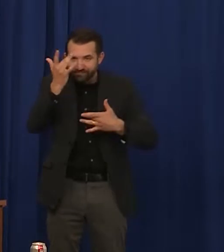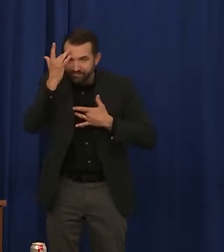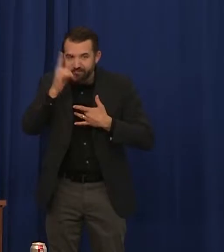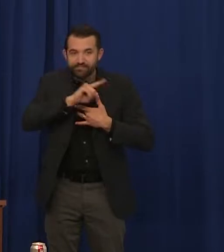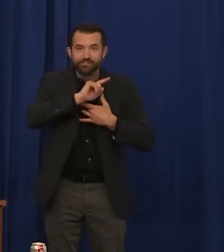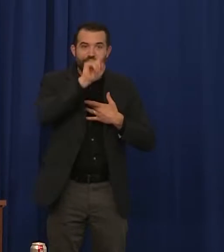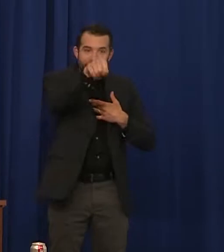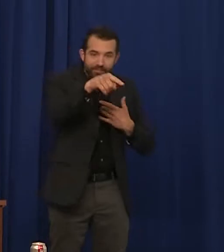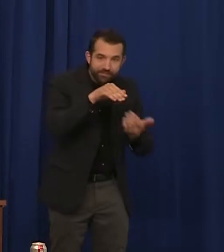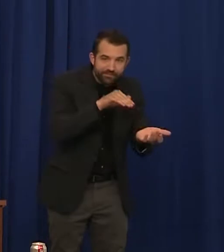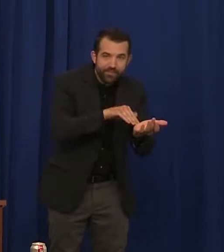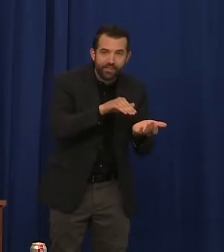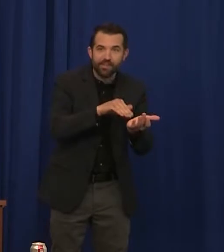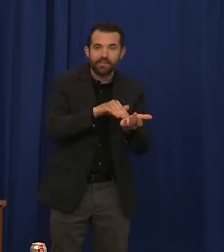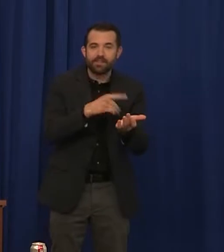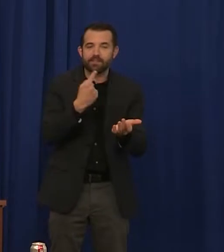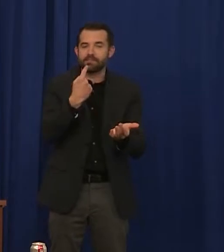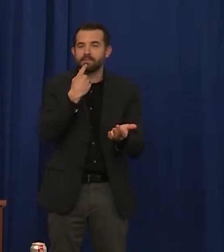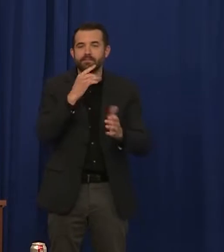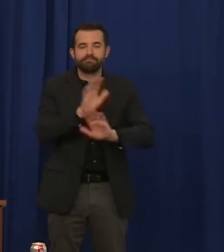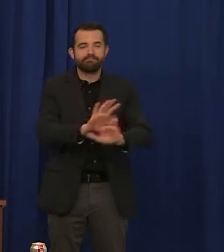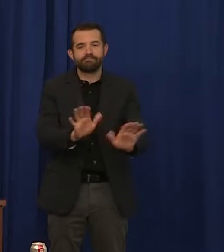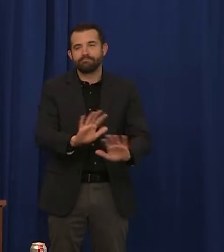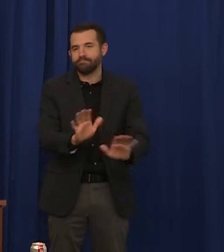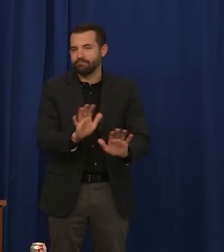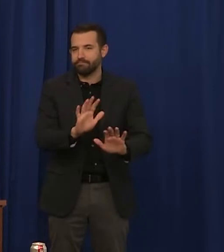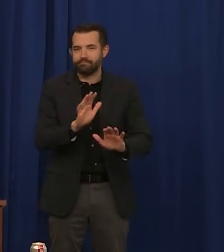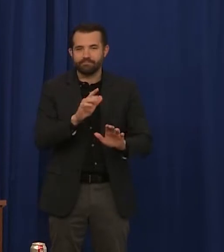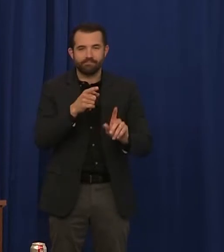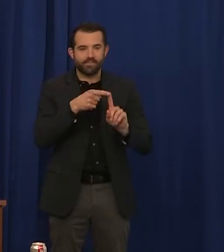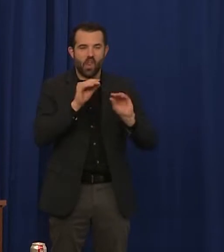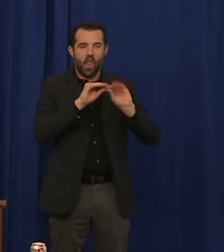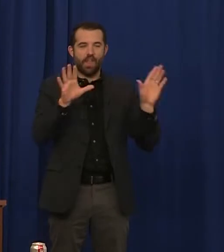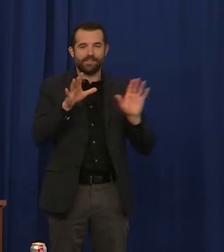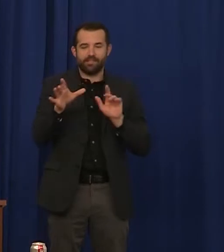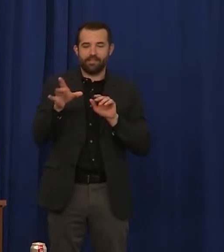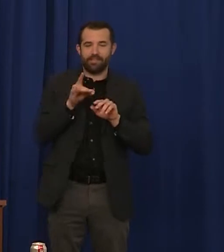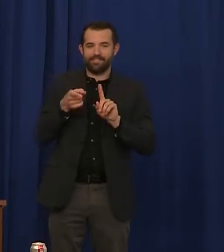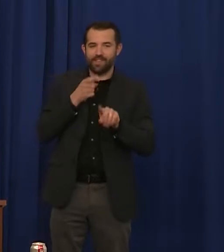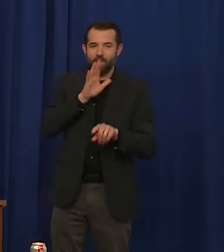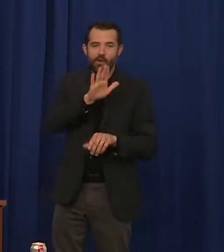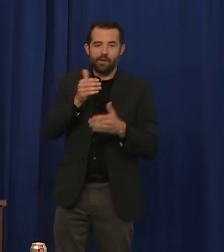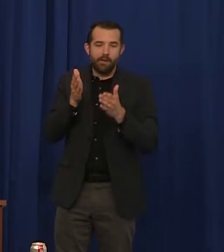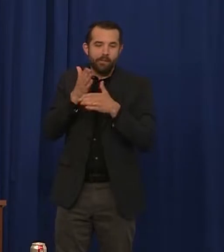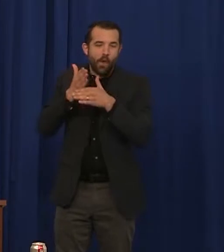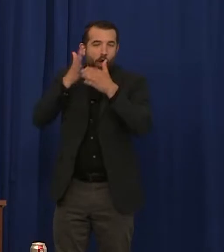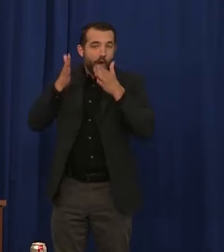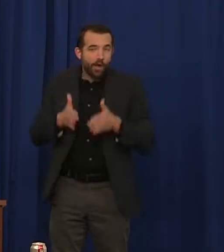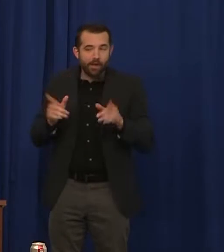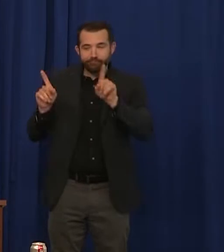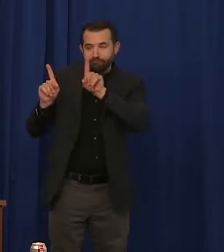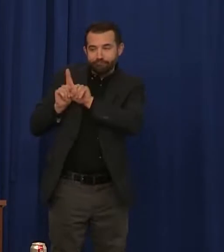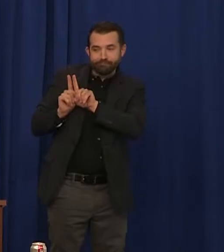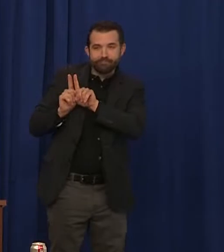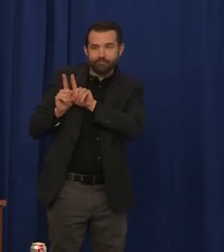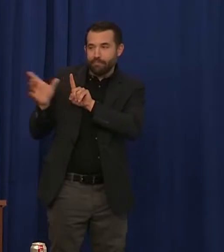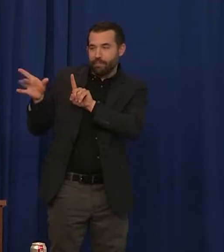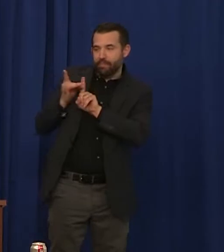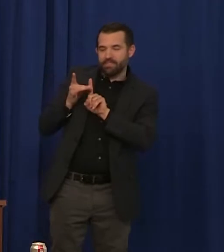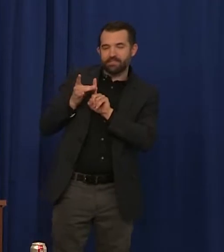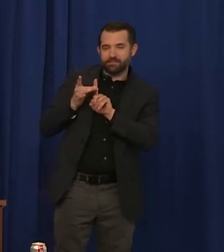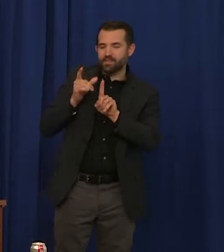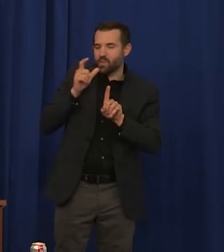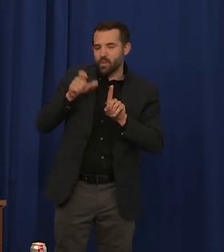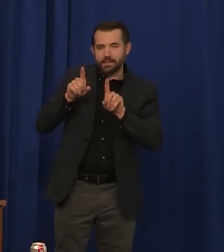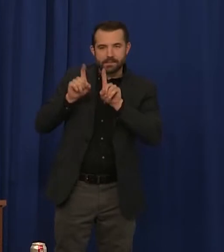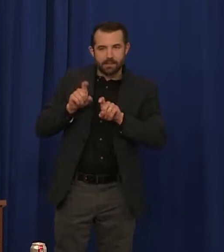"I'm not testing you because I believe you to have COVID-19, Maine CDC is now recording and reporting those